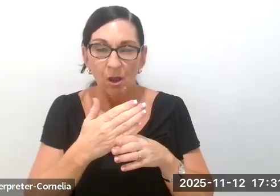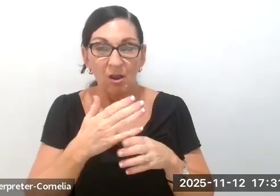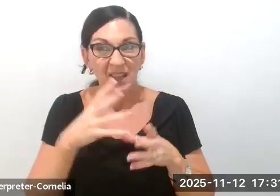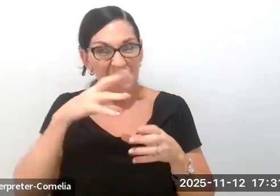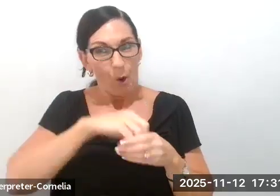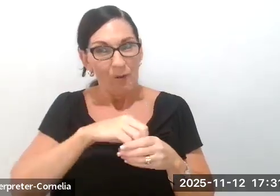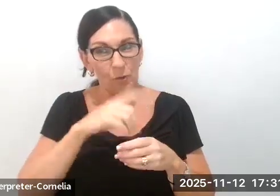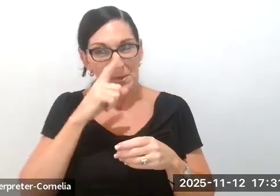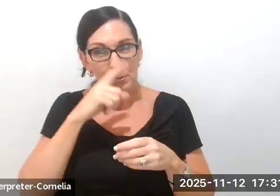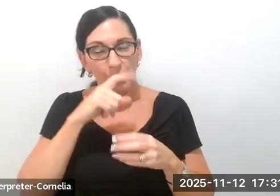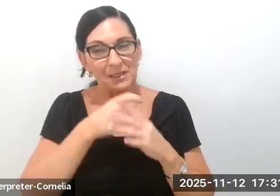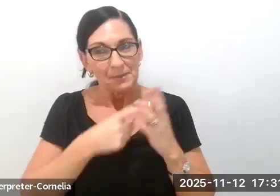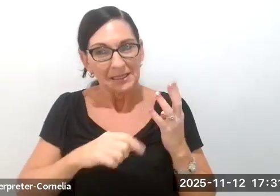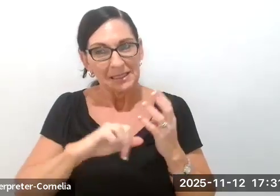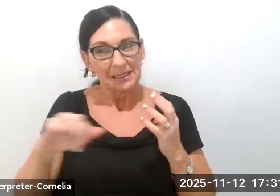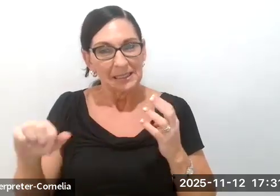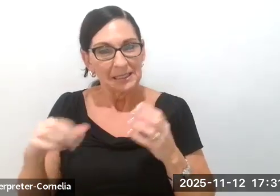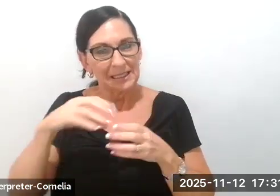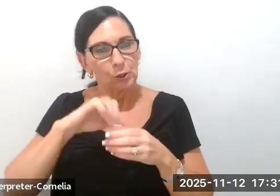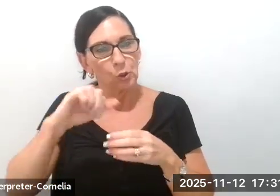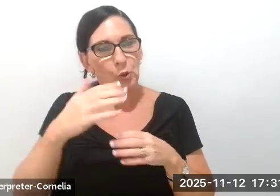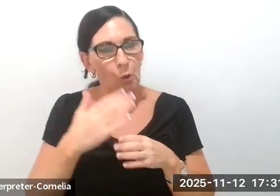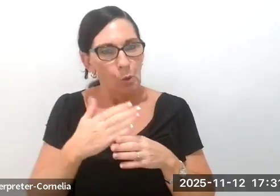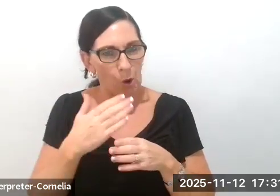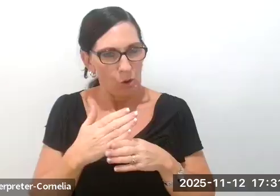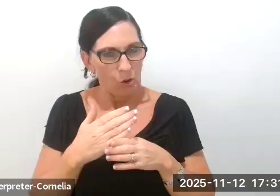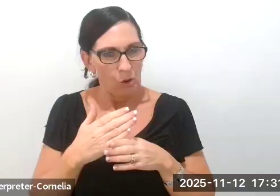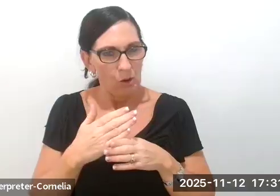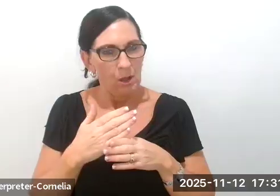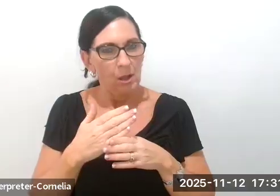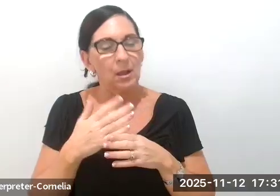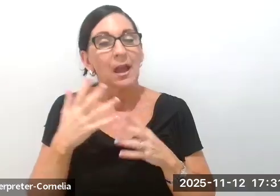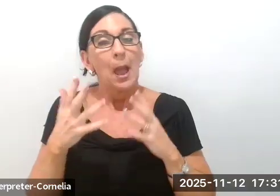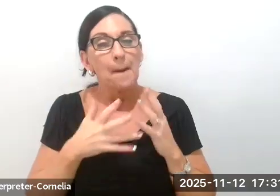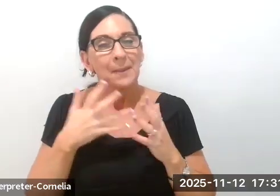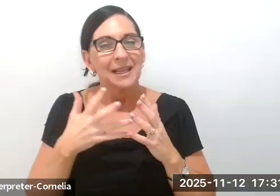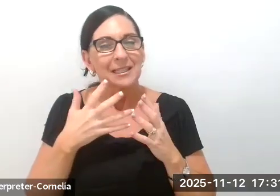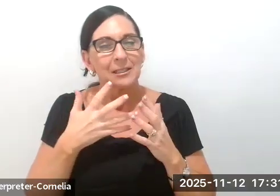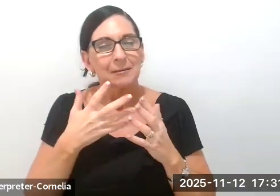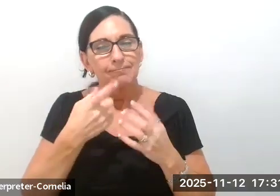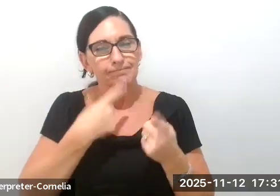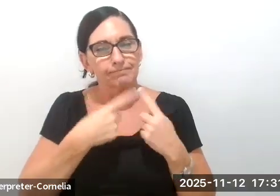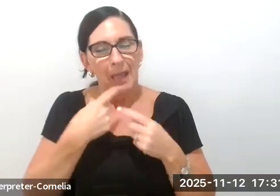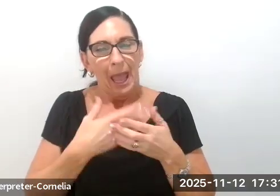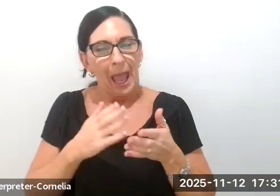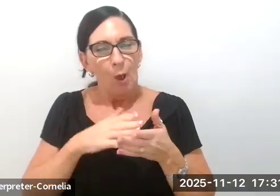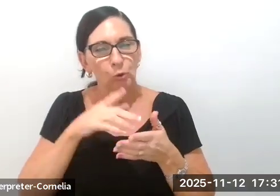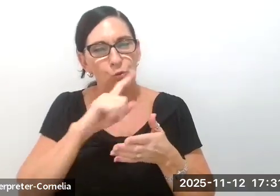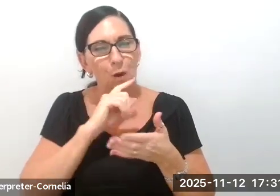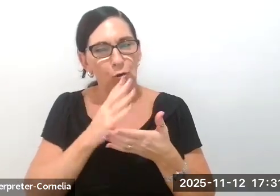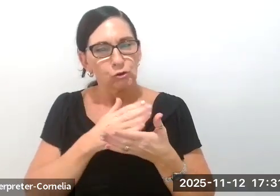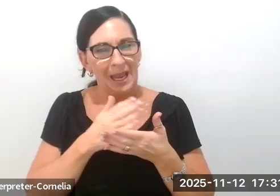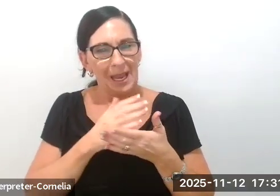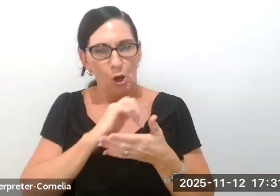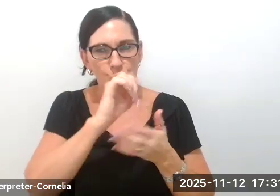of people with disability in your work, and explain how you plan to share the research findings with people